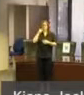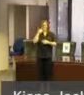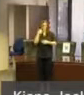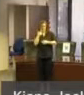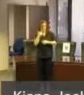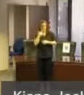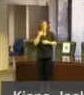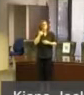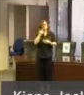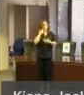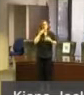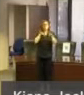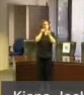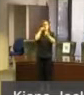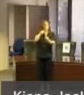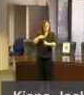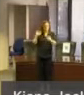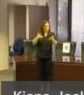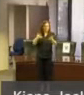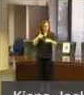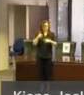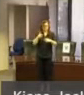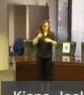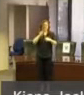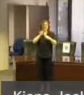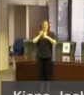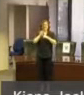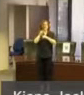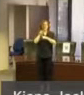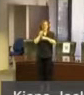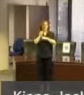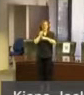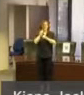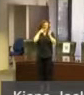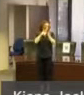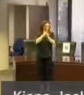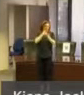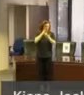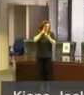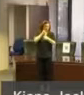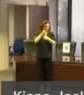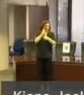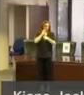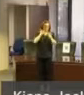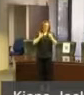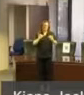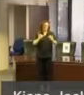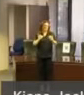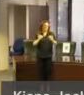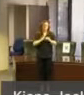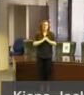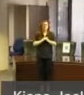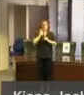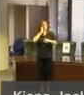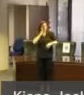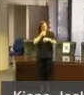highlights were that there are no changes to plan vendors such as CVS and ShareCare. There will be added benefits such as the addition of Accordant Care